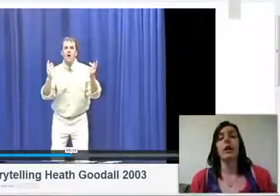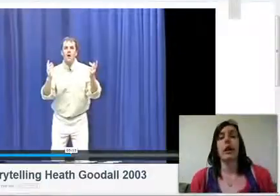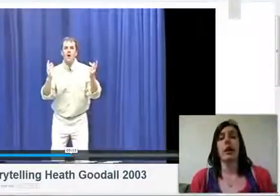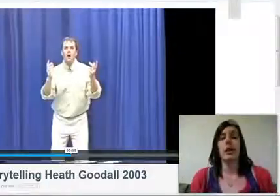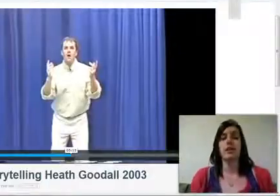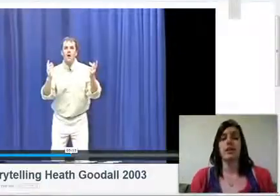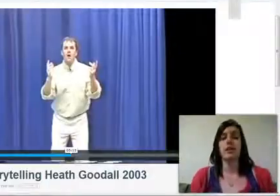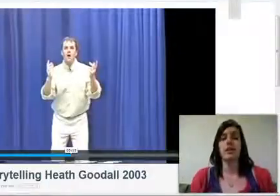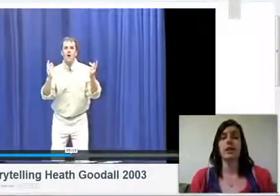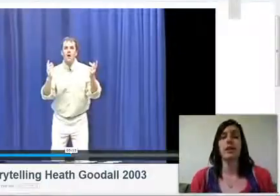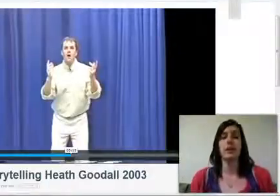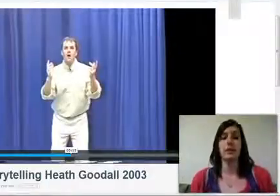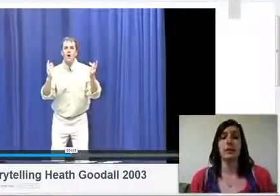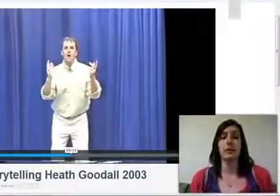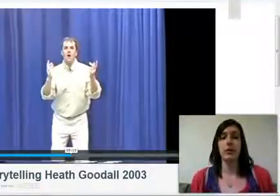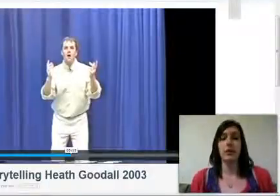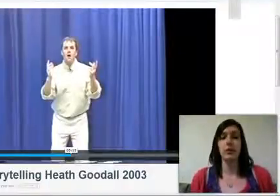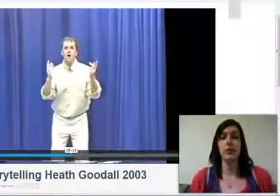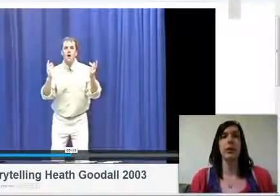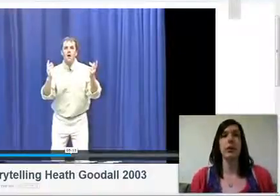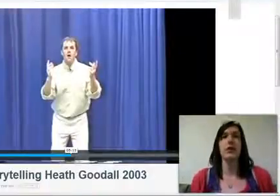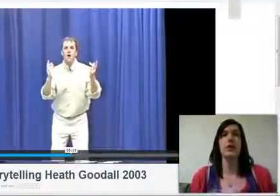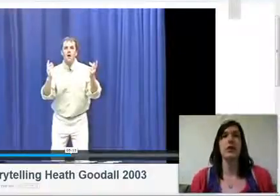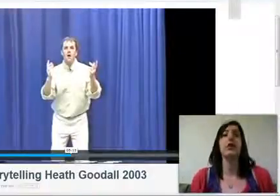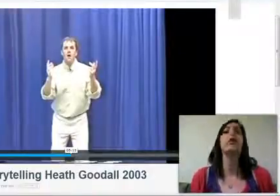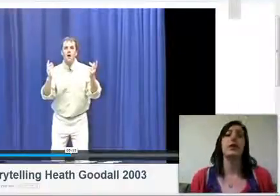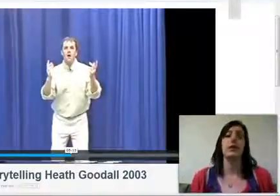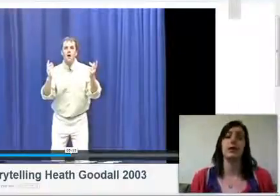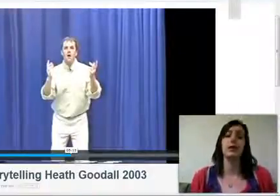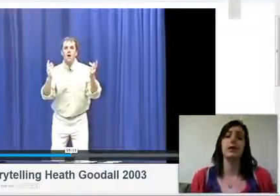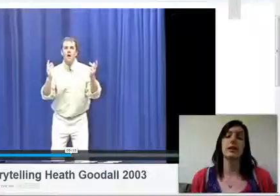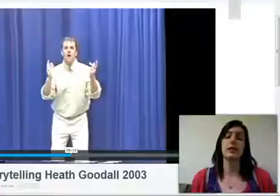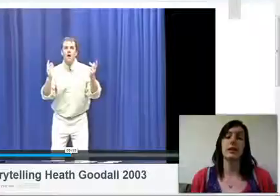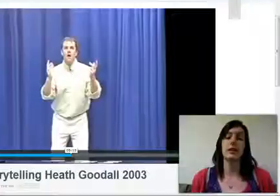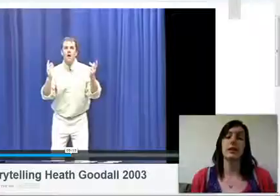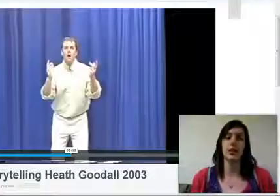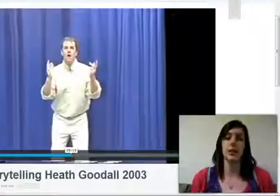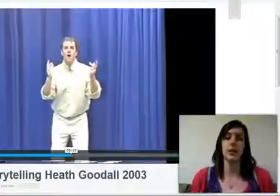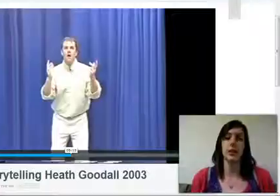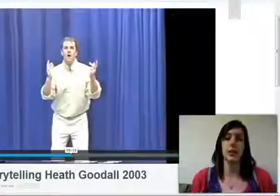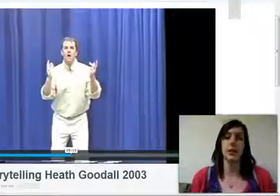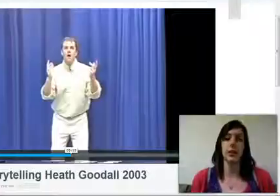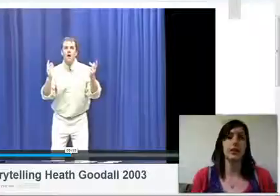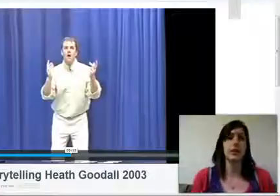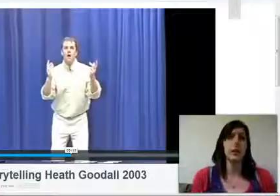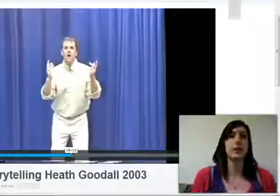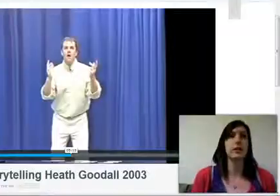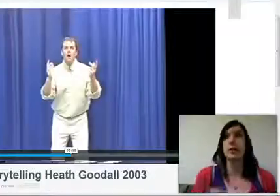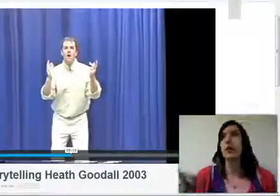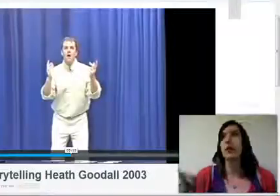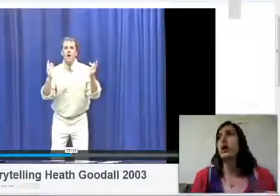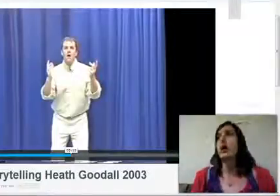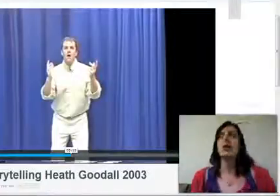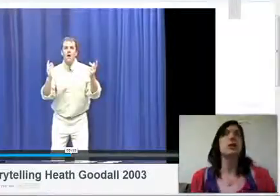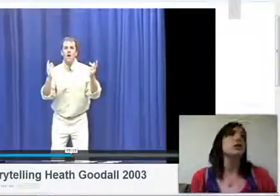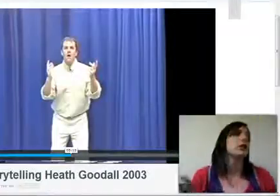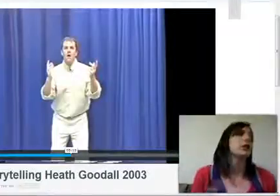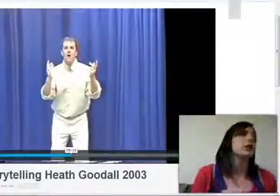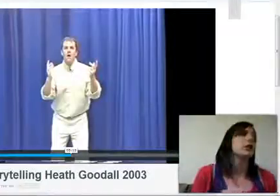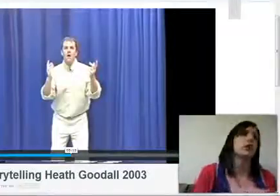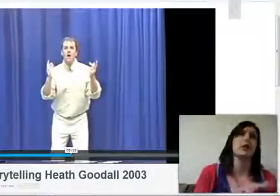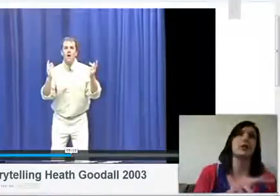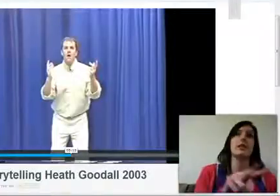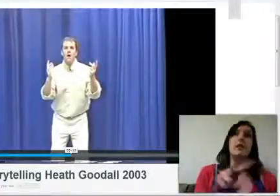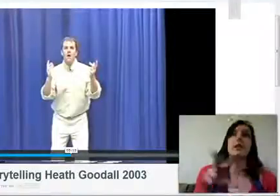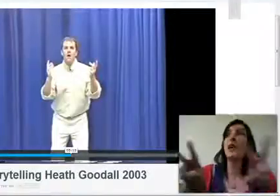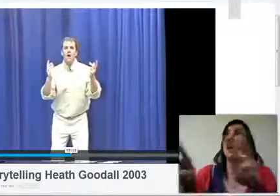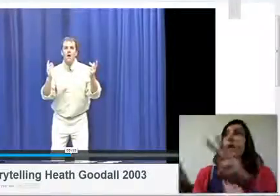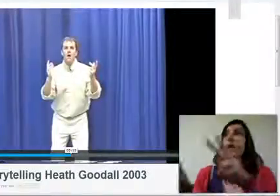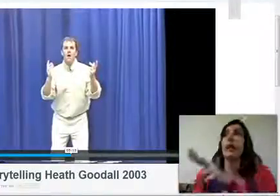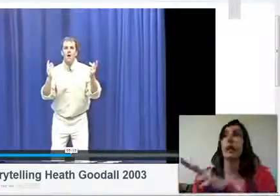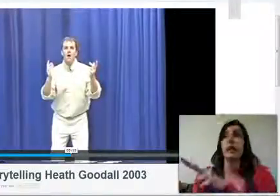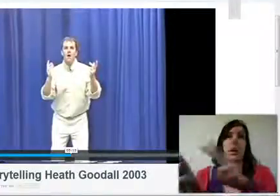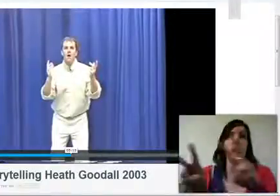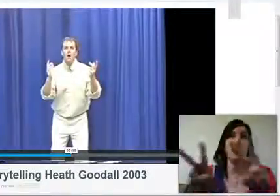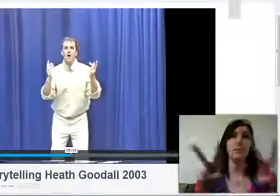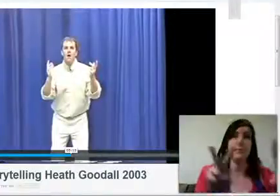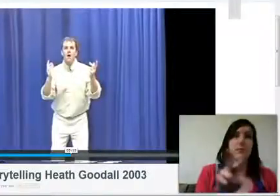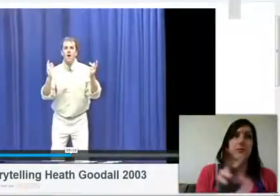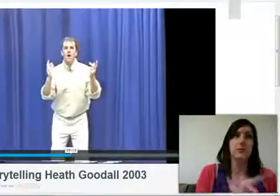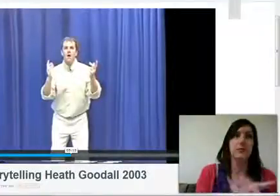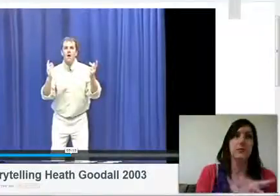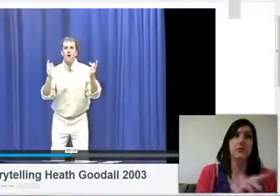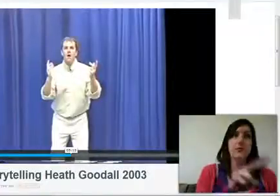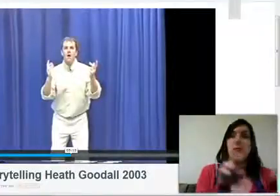for his family, or Sophia, excuse me, is looking for her family. Like she's